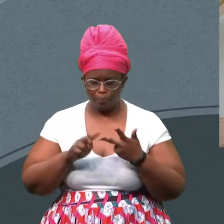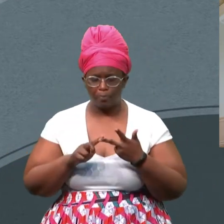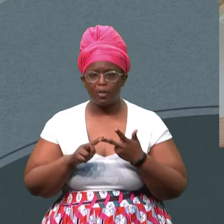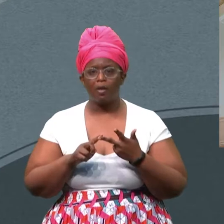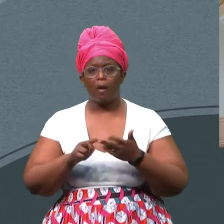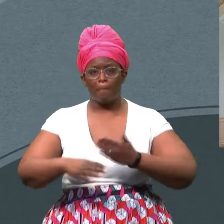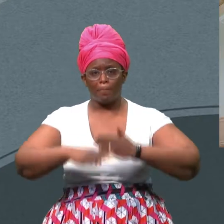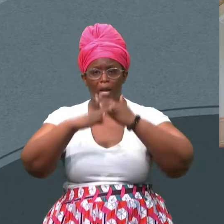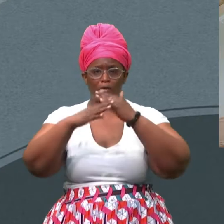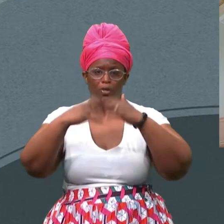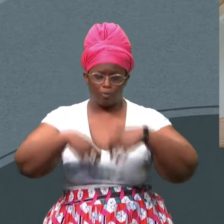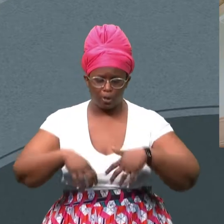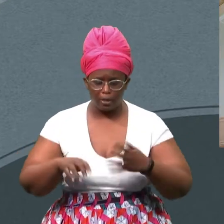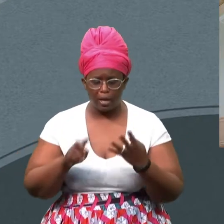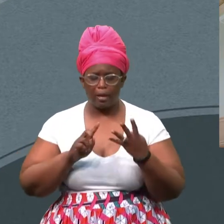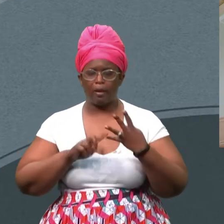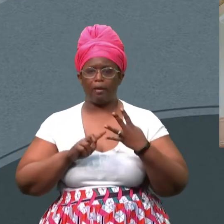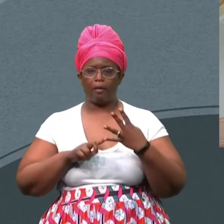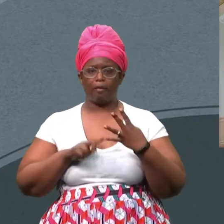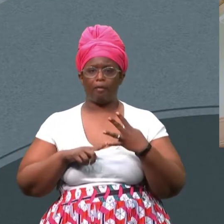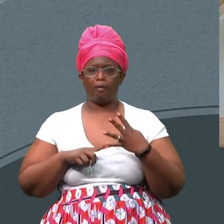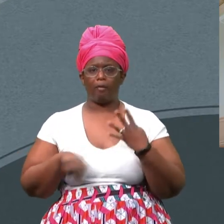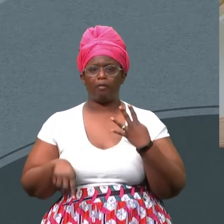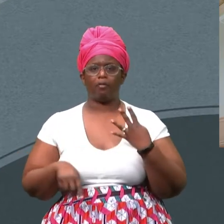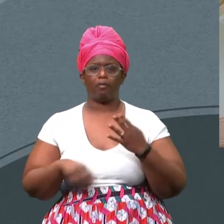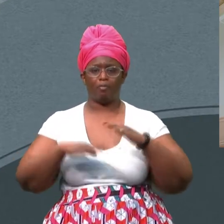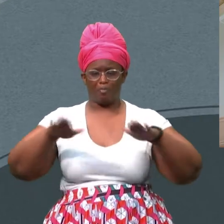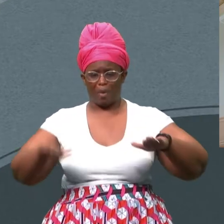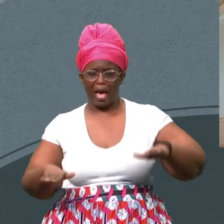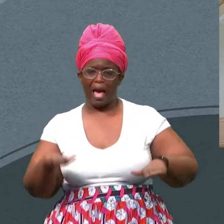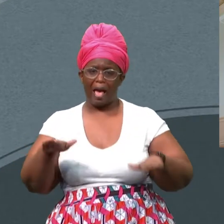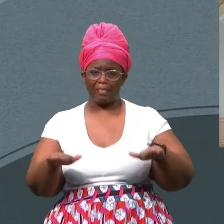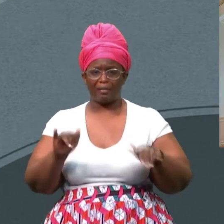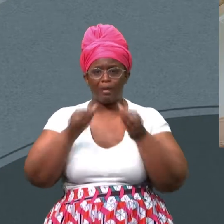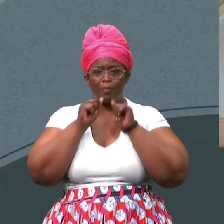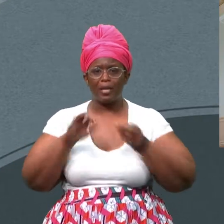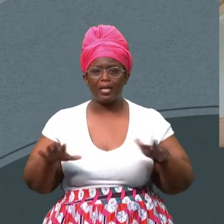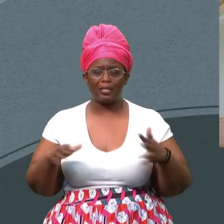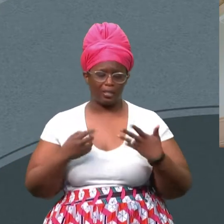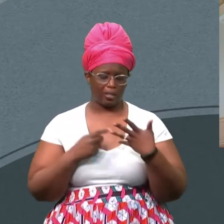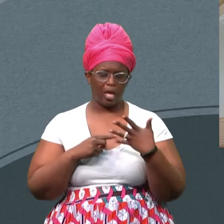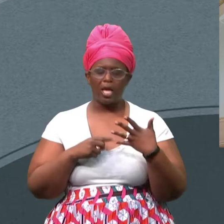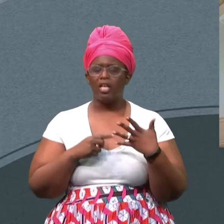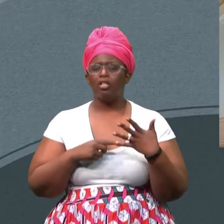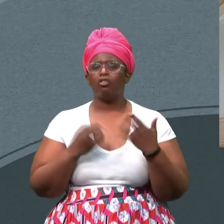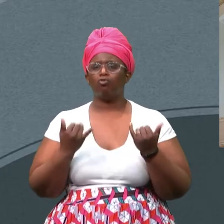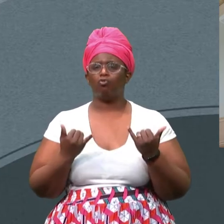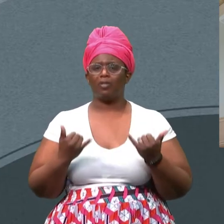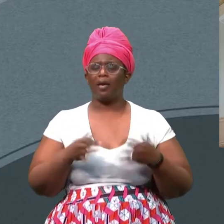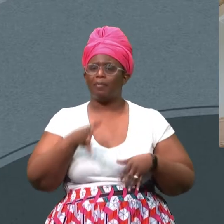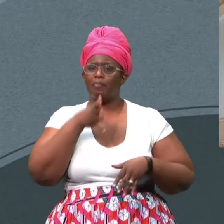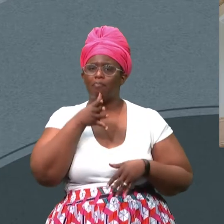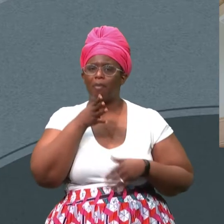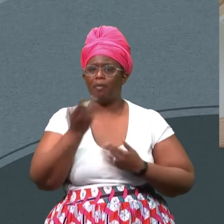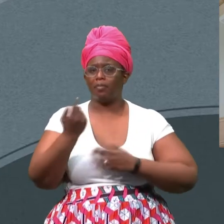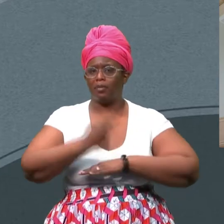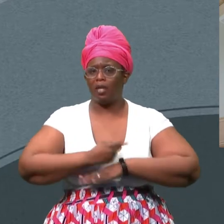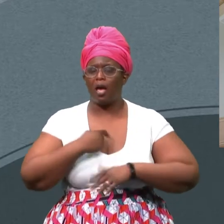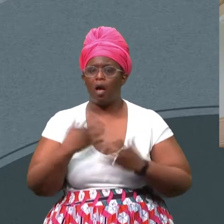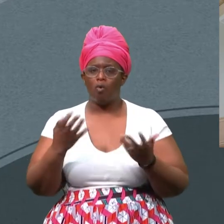breaking barriers. Sermon number 4, we talked about the balance that blesses. And today, on this Mother's Day, I want to talk